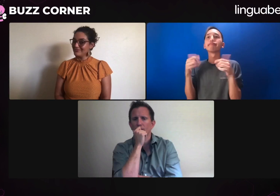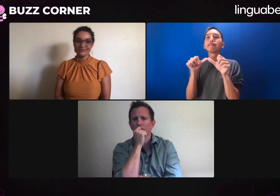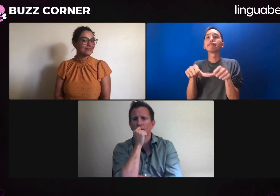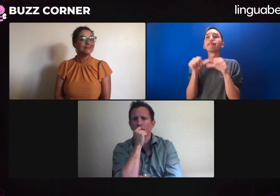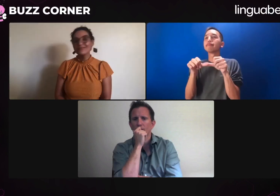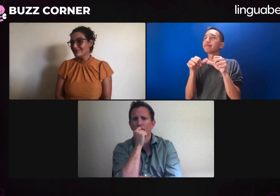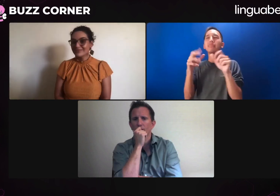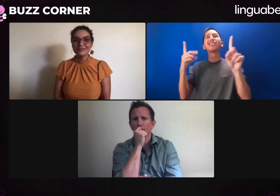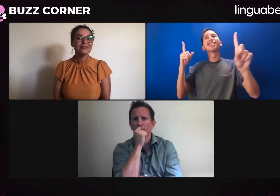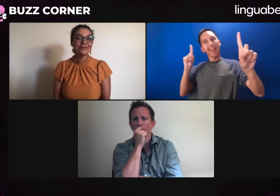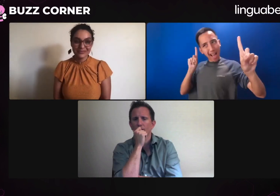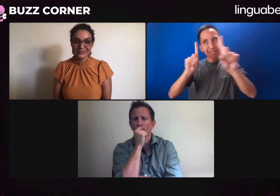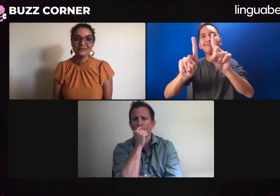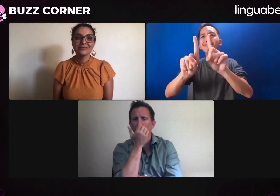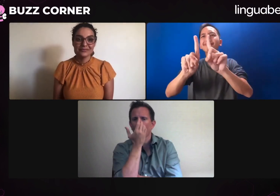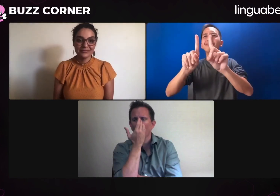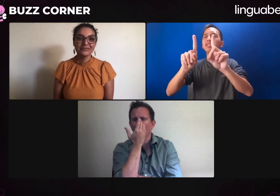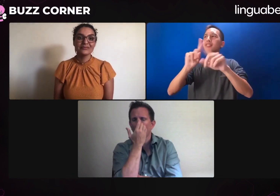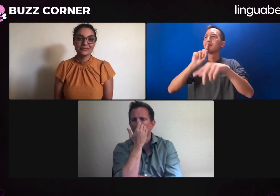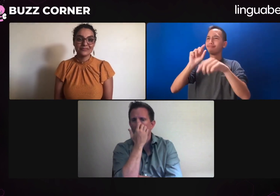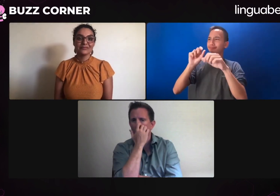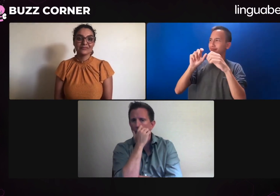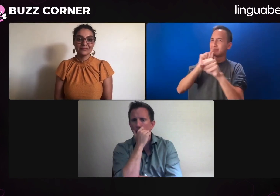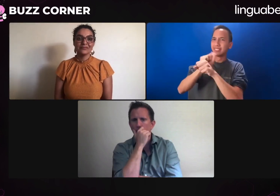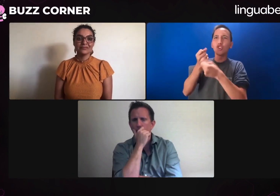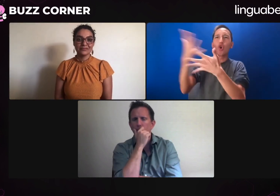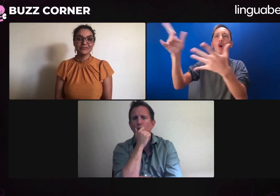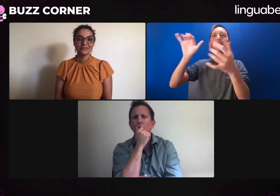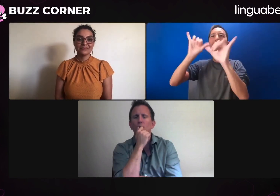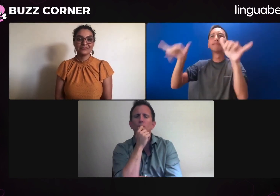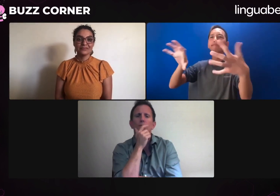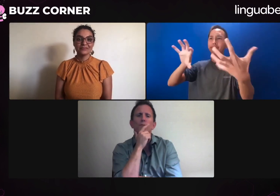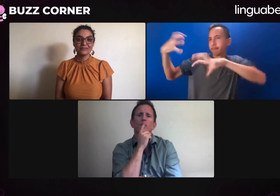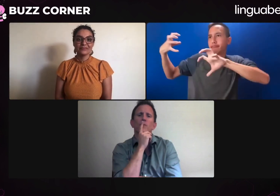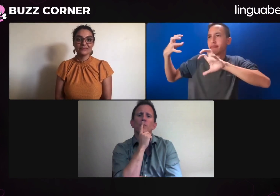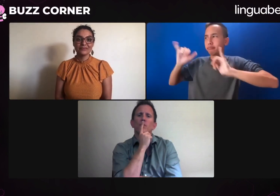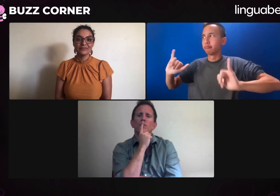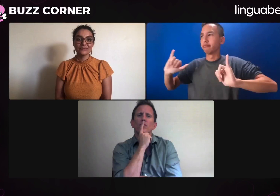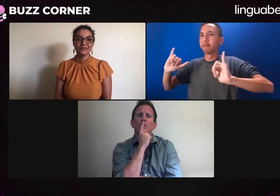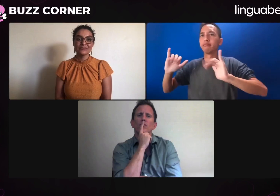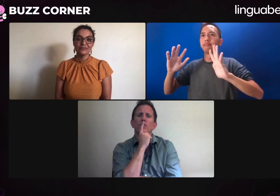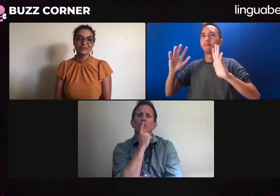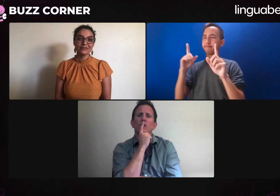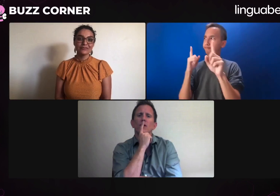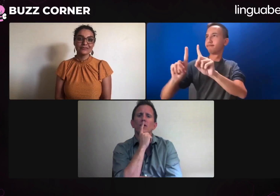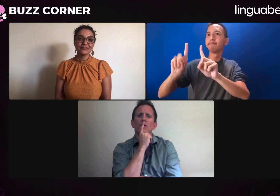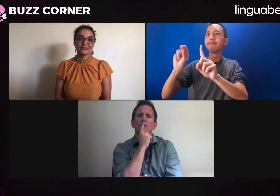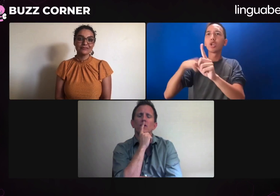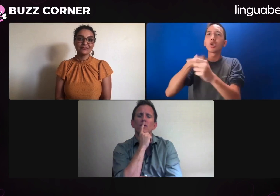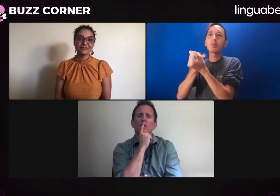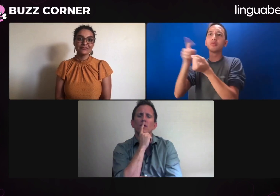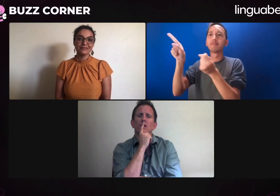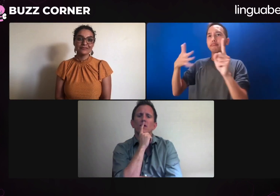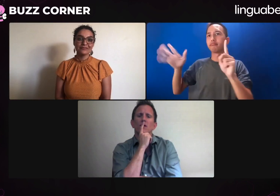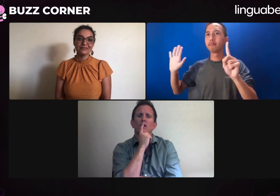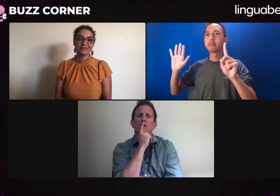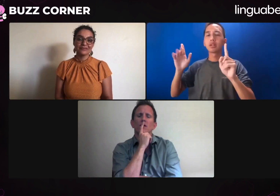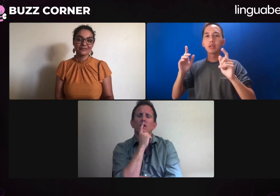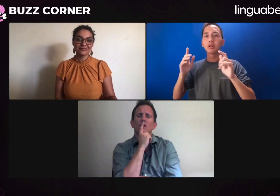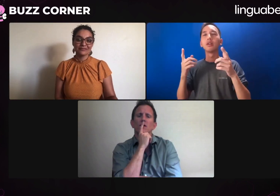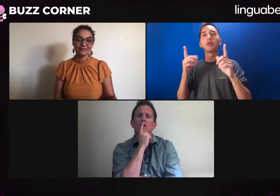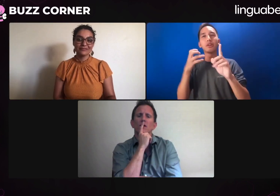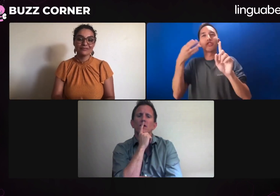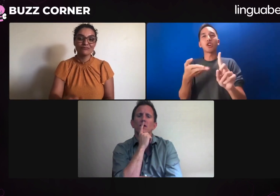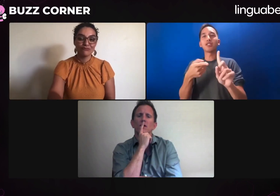to the system and people just saying, well, that's just the way it is. No, stand up to it. admit that the system